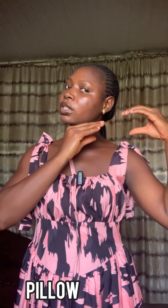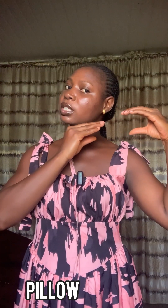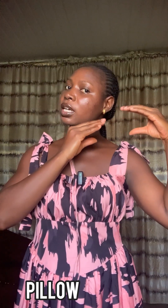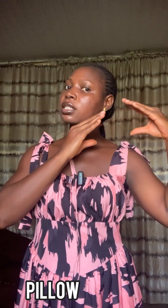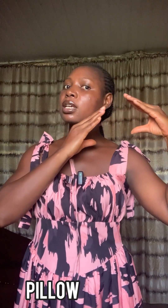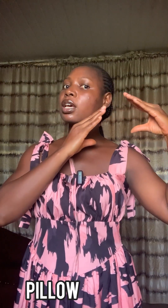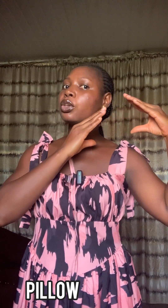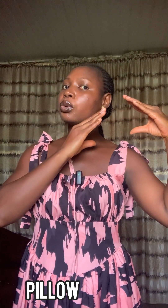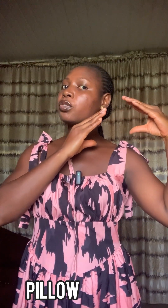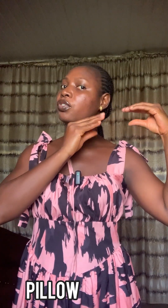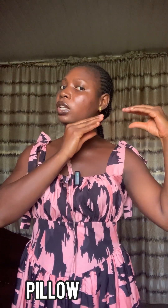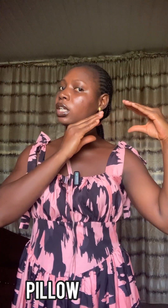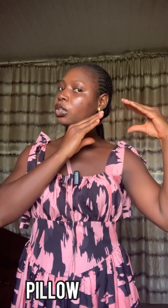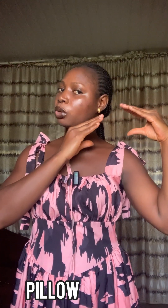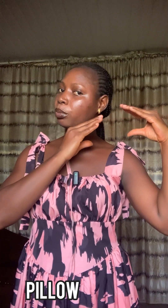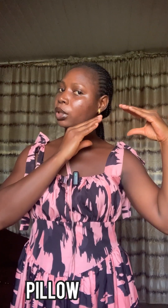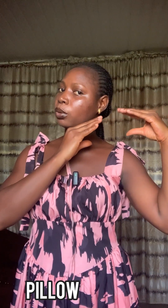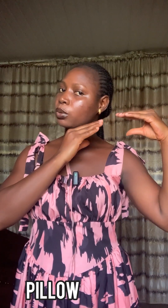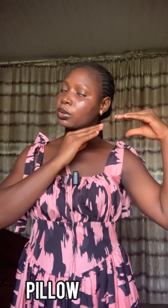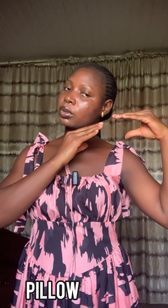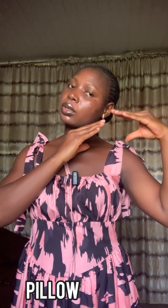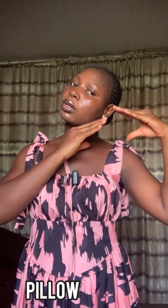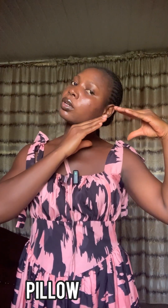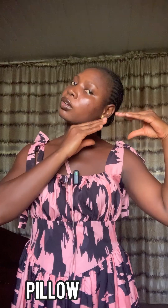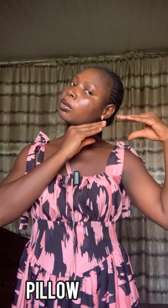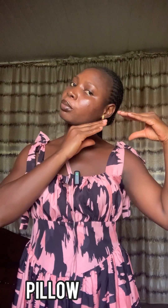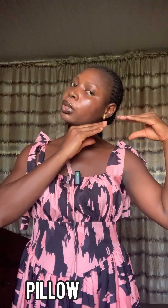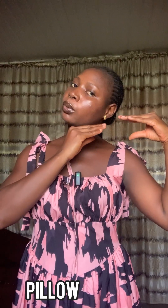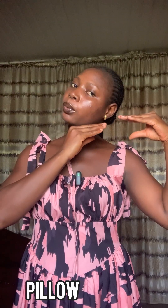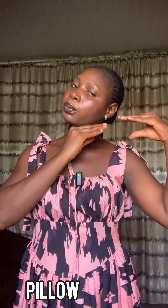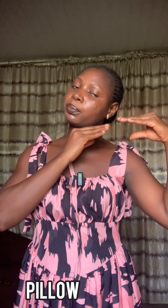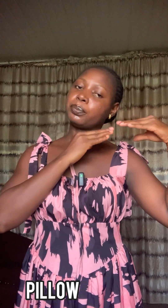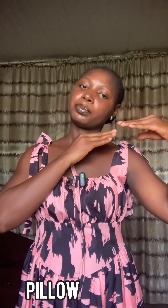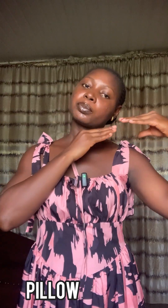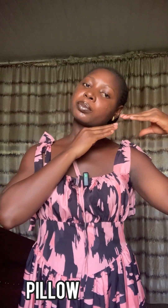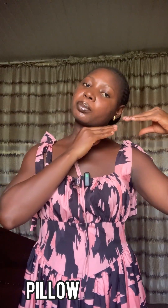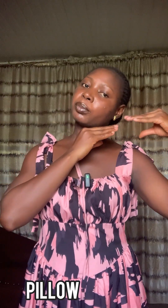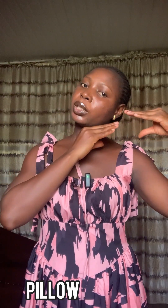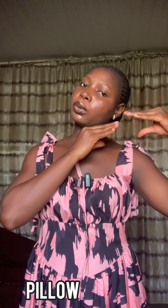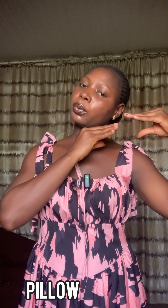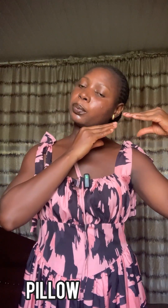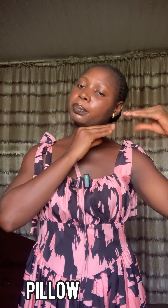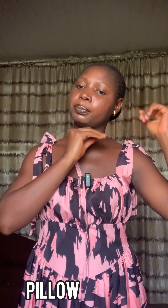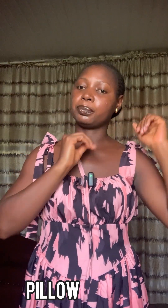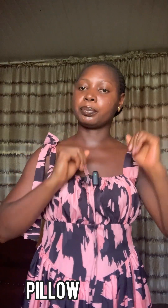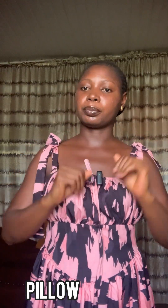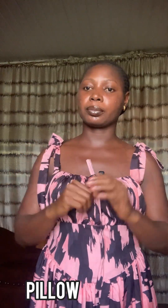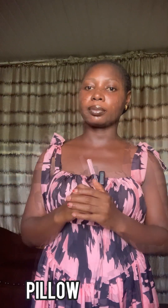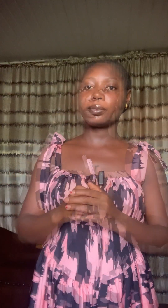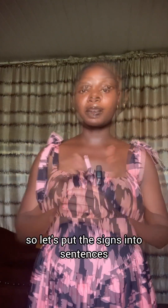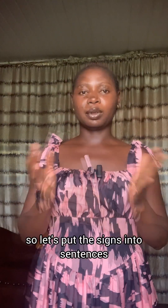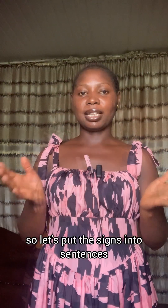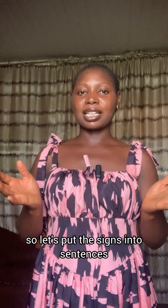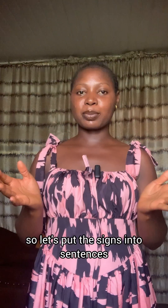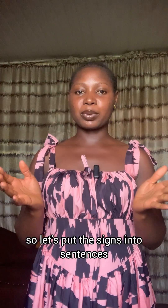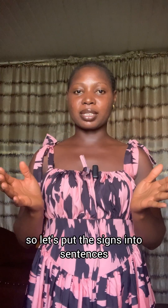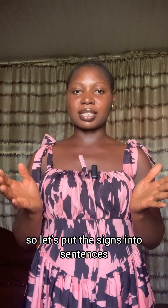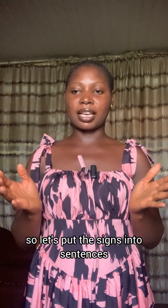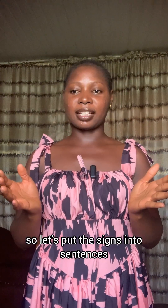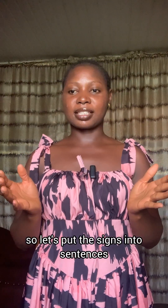as you feeling your pillows. Pillow, pillow. So let's put the signs